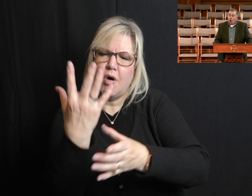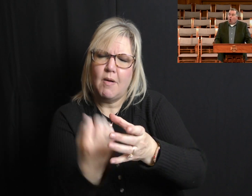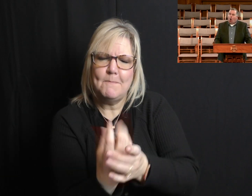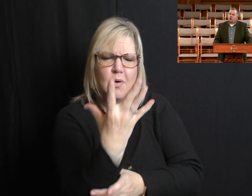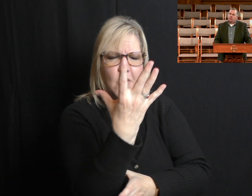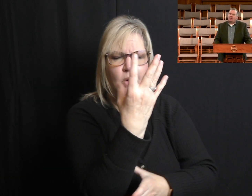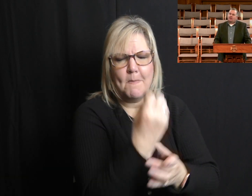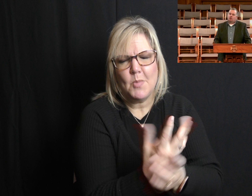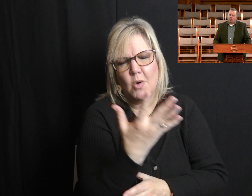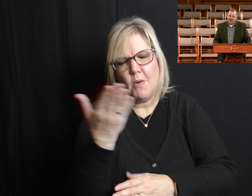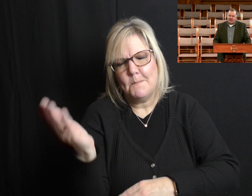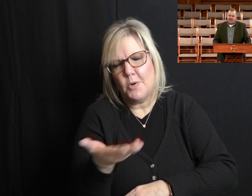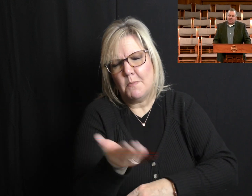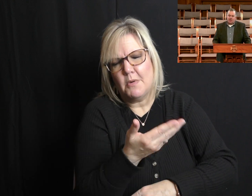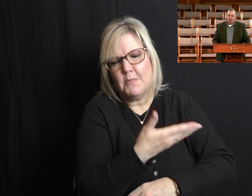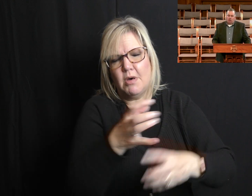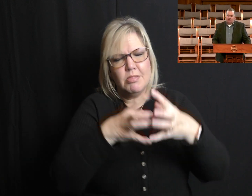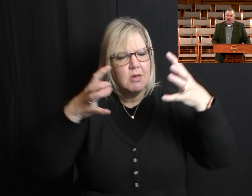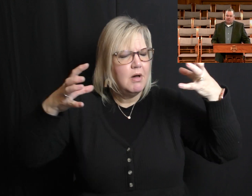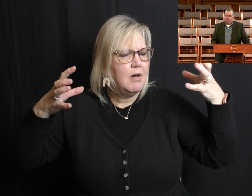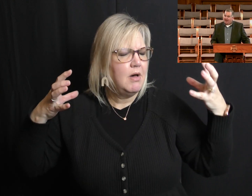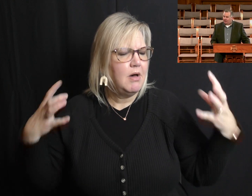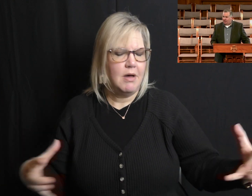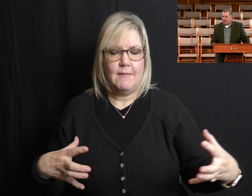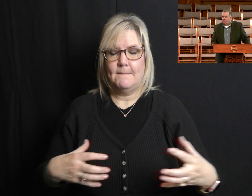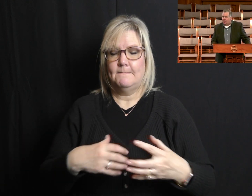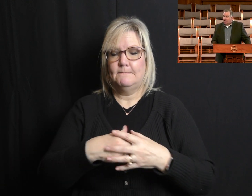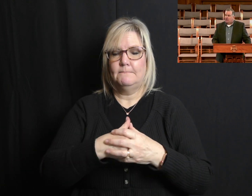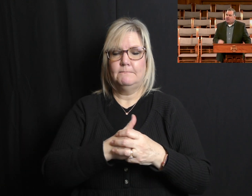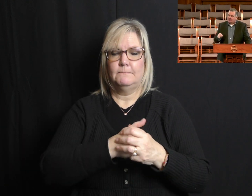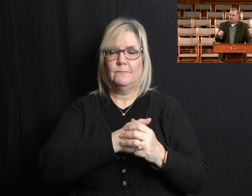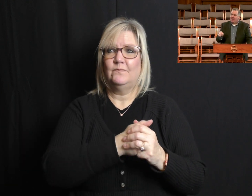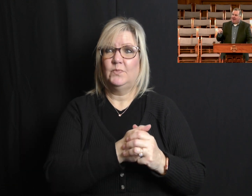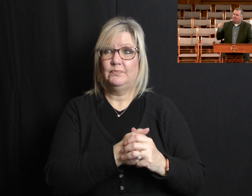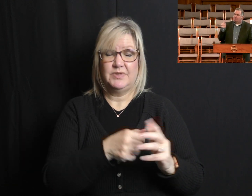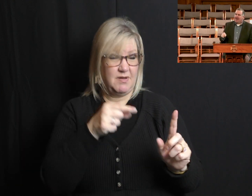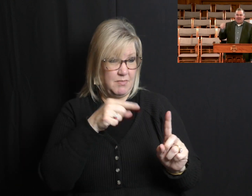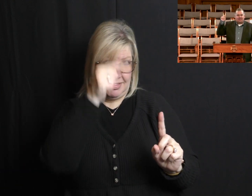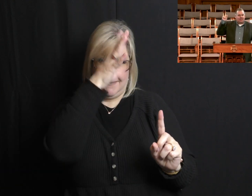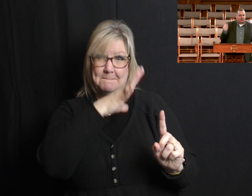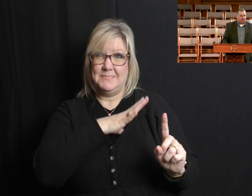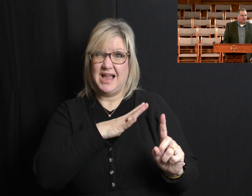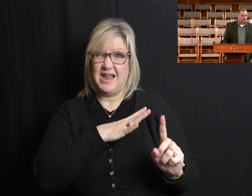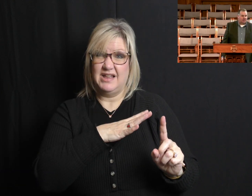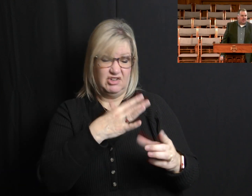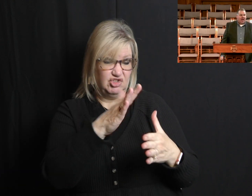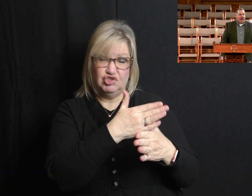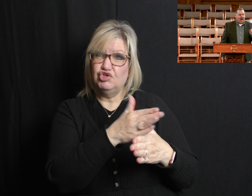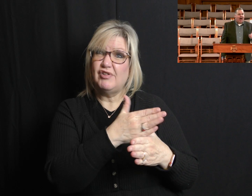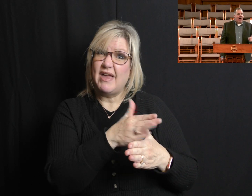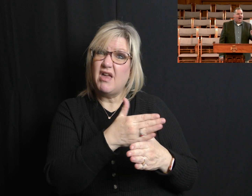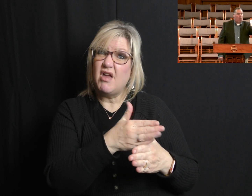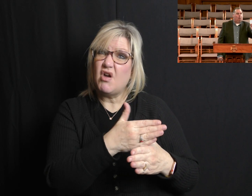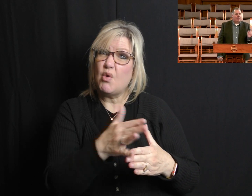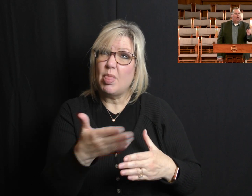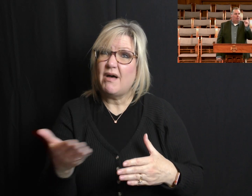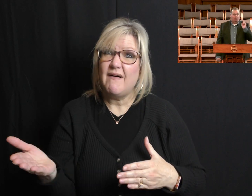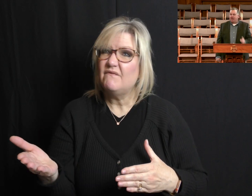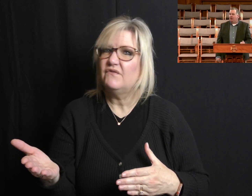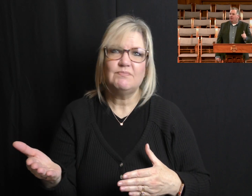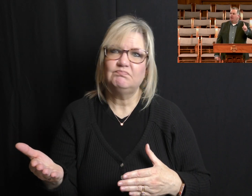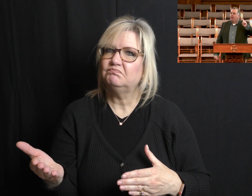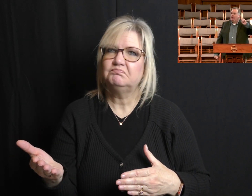blessings or to be greedy with God's blessings, this man made the decision, I